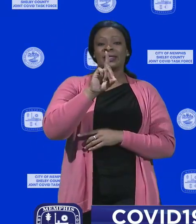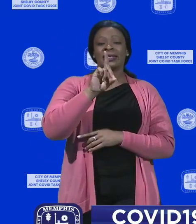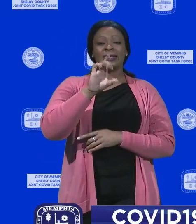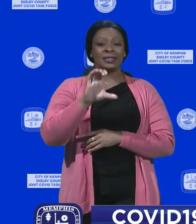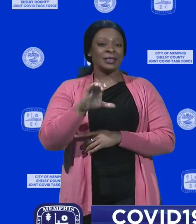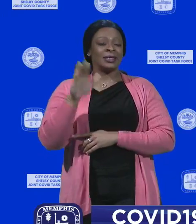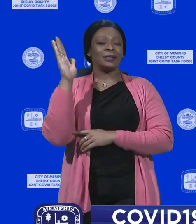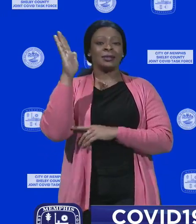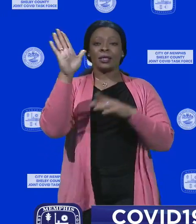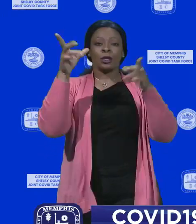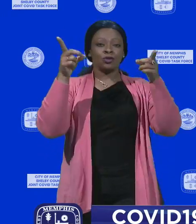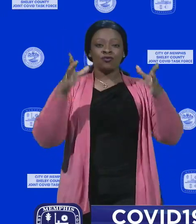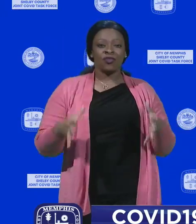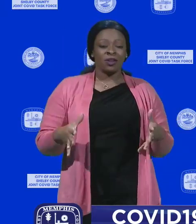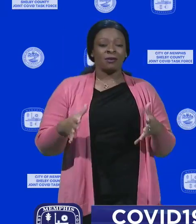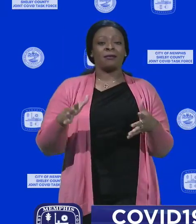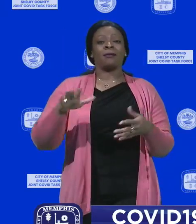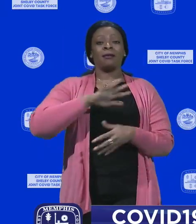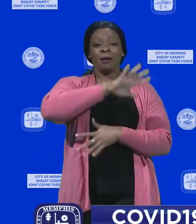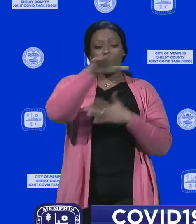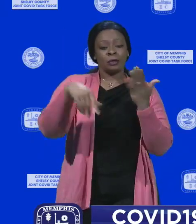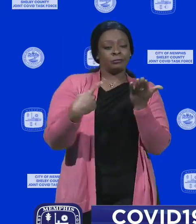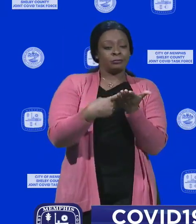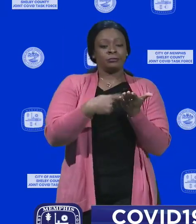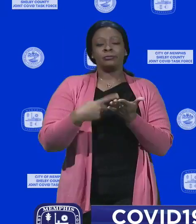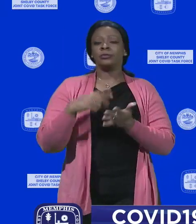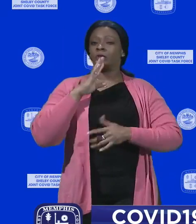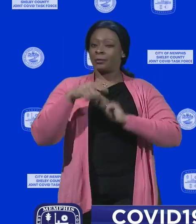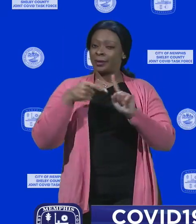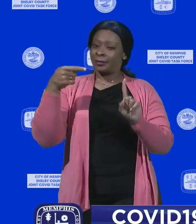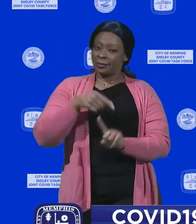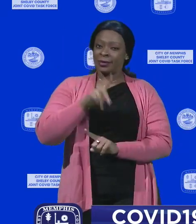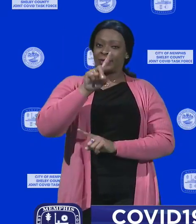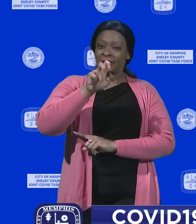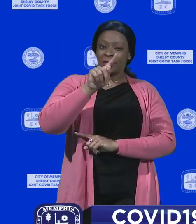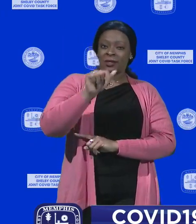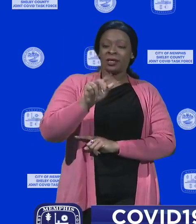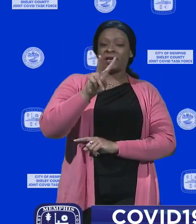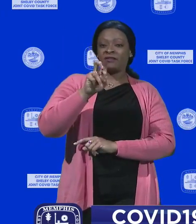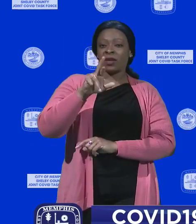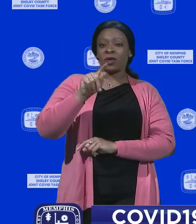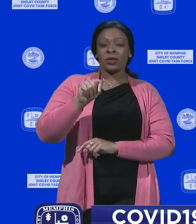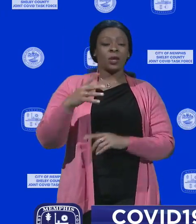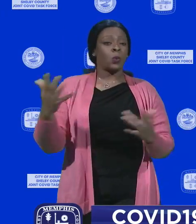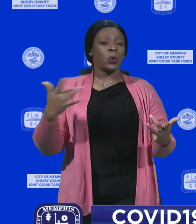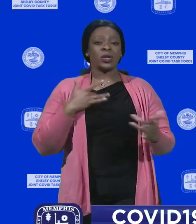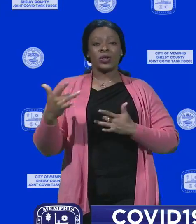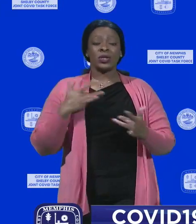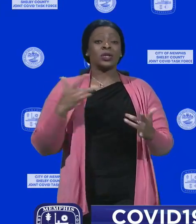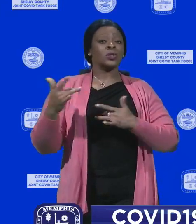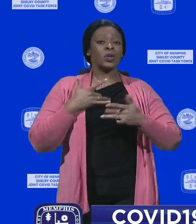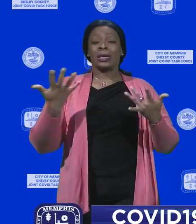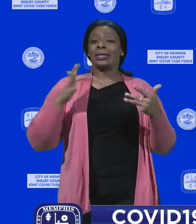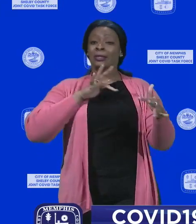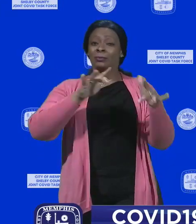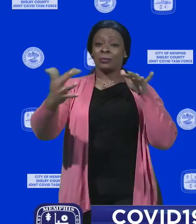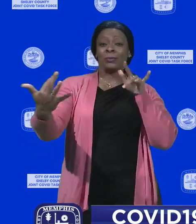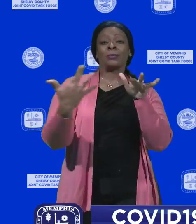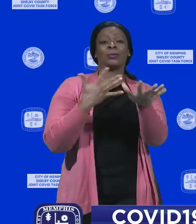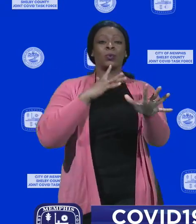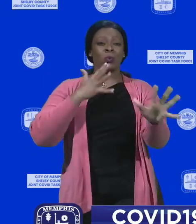CDC director, and others are all talking about the Delta variant. Well, what's the concern? The concern is it's spreading like